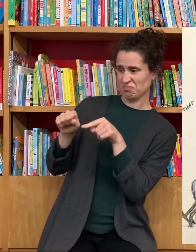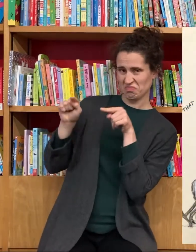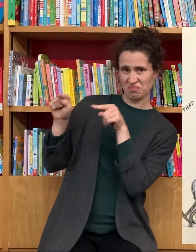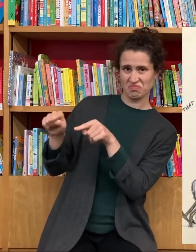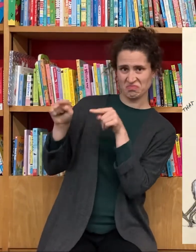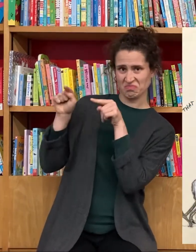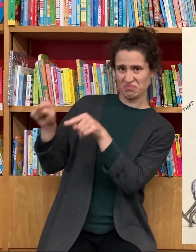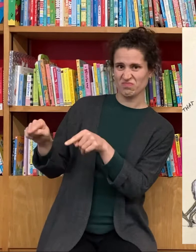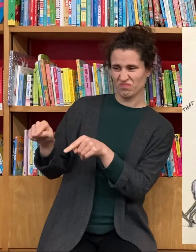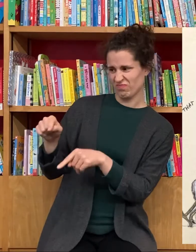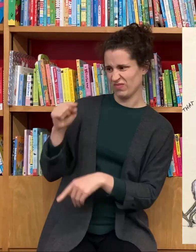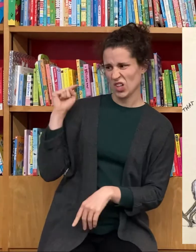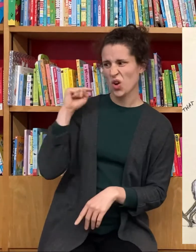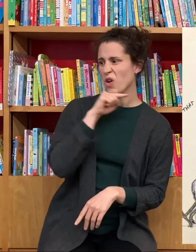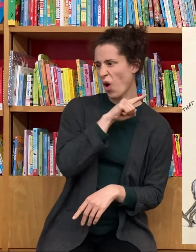But the other birds did not.